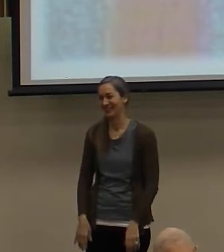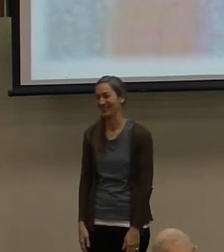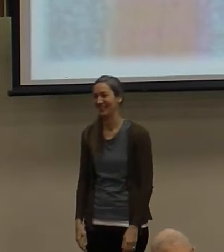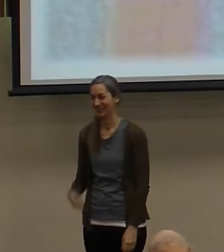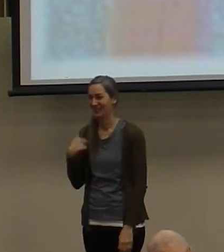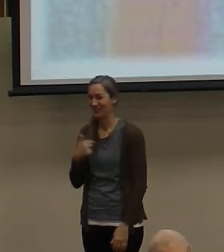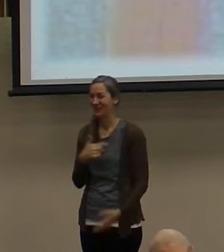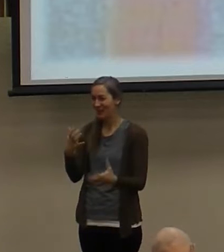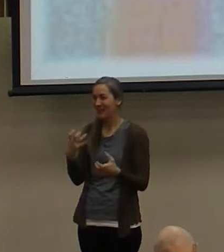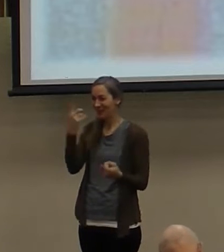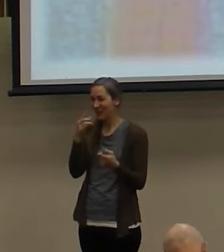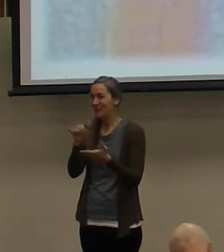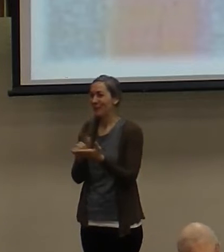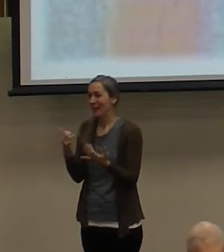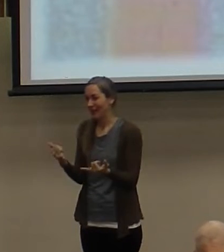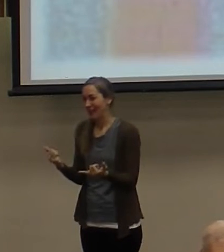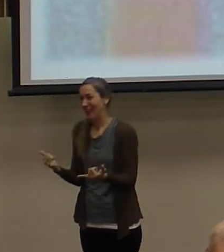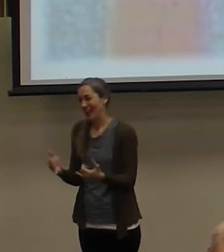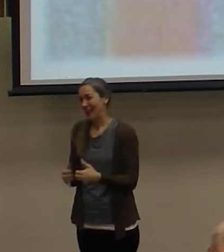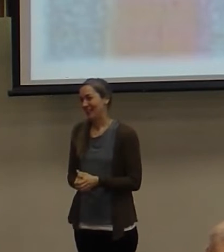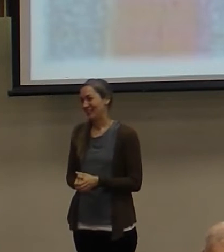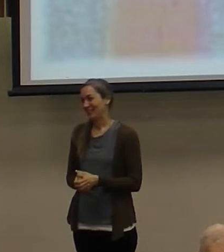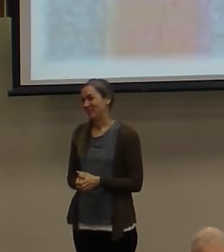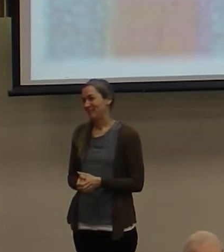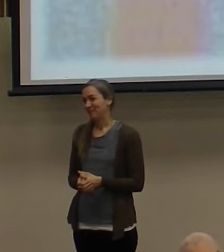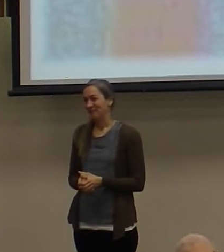moments today. Okay?